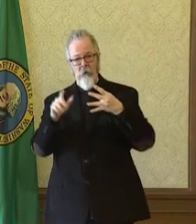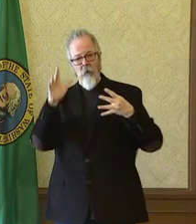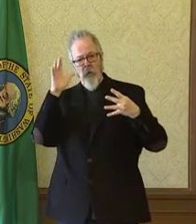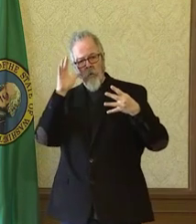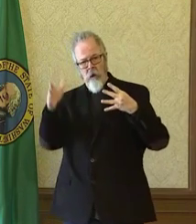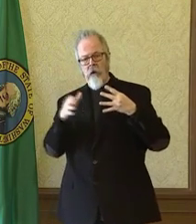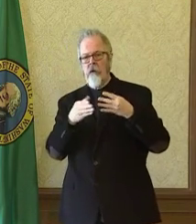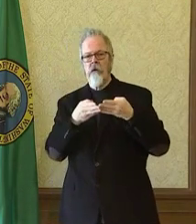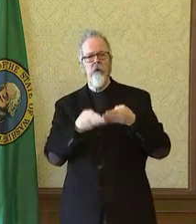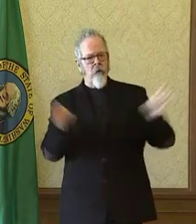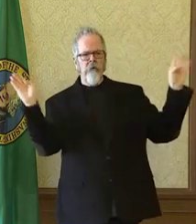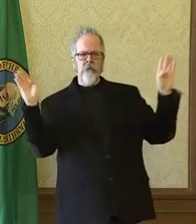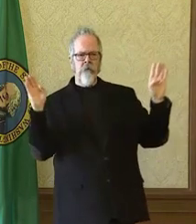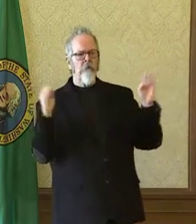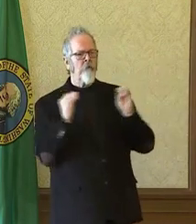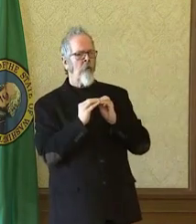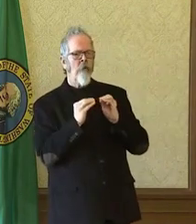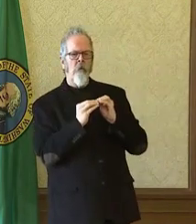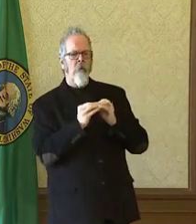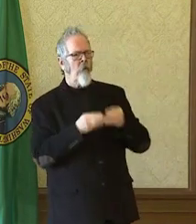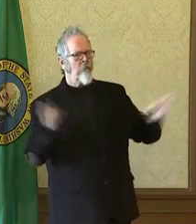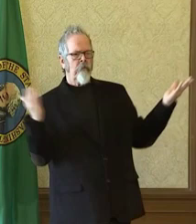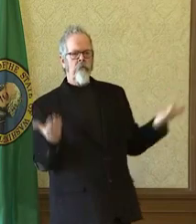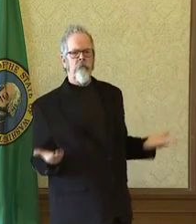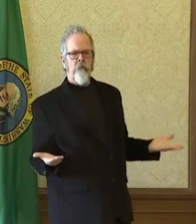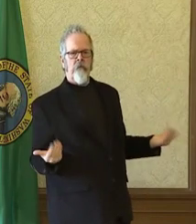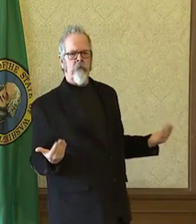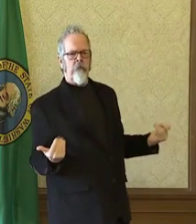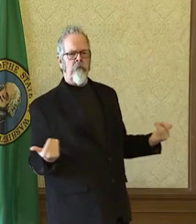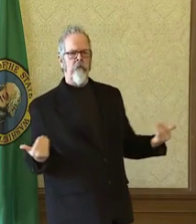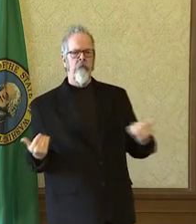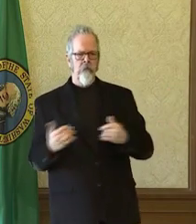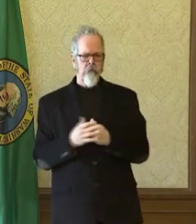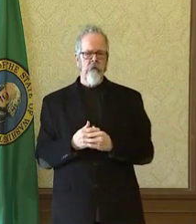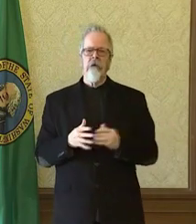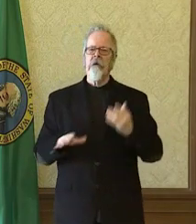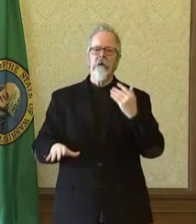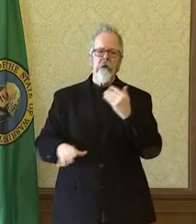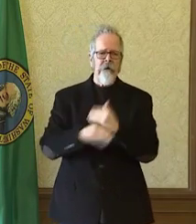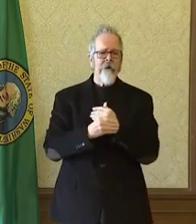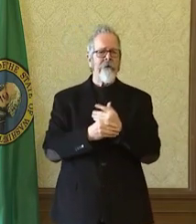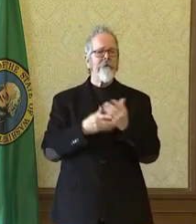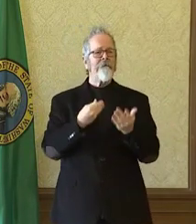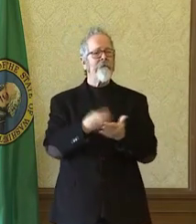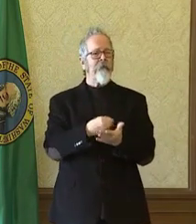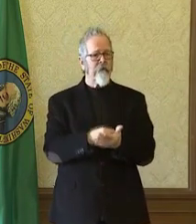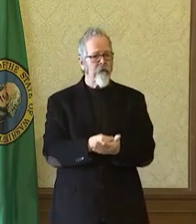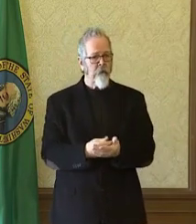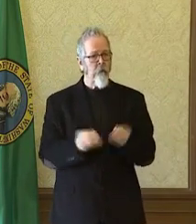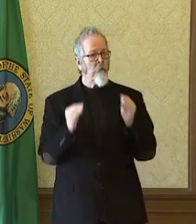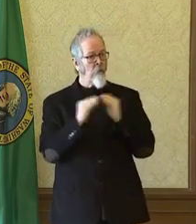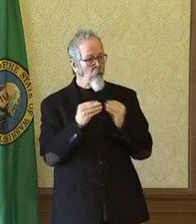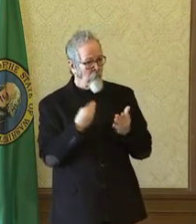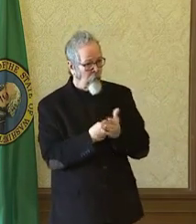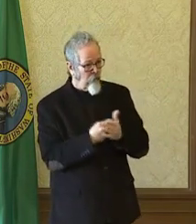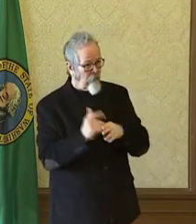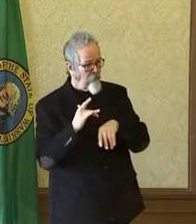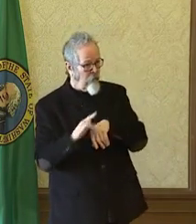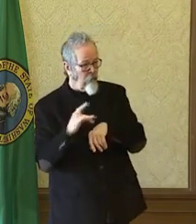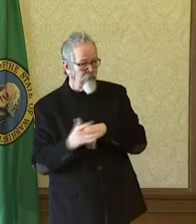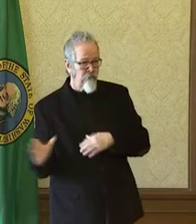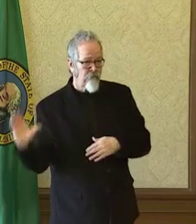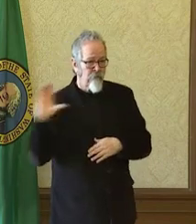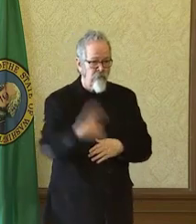additional $600 per week added to their weekly benefit and are available to get an additional 13